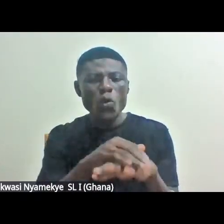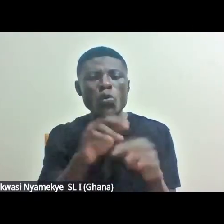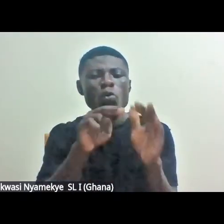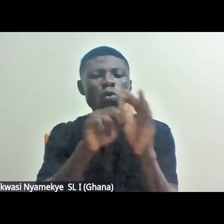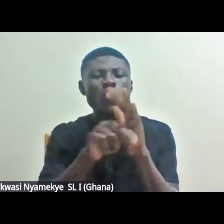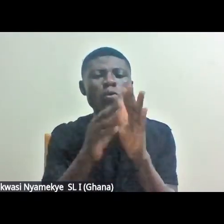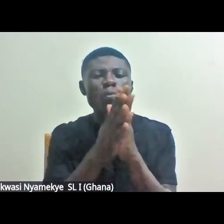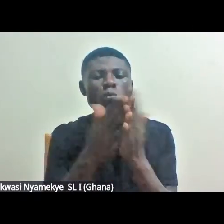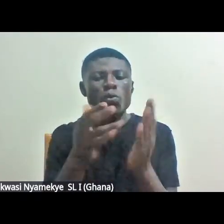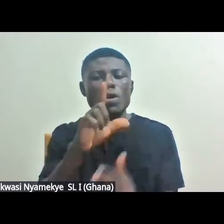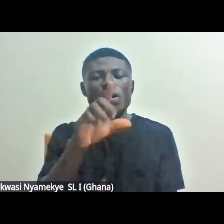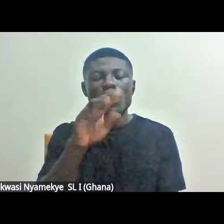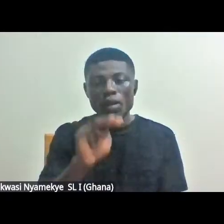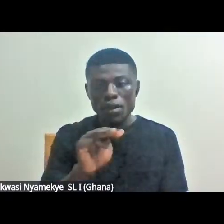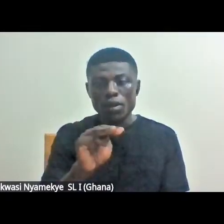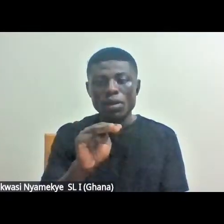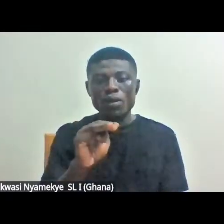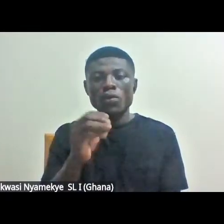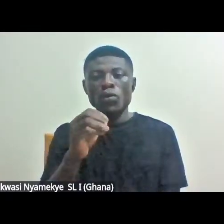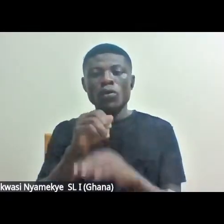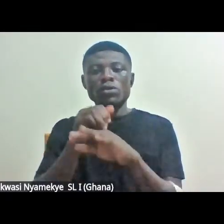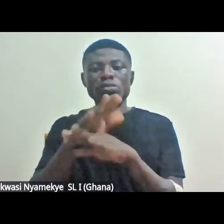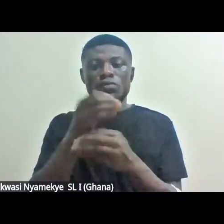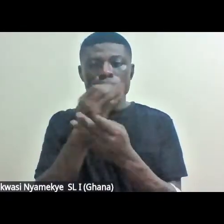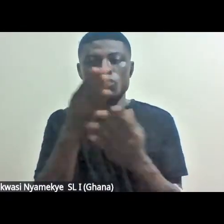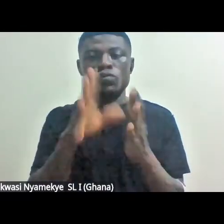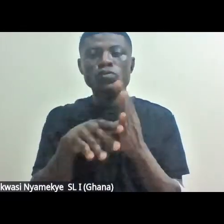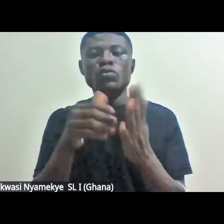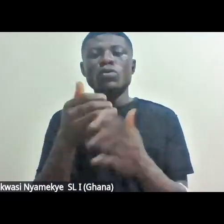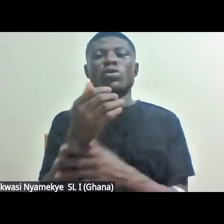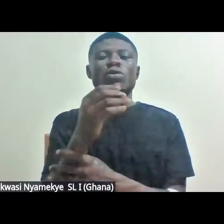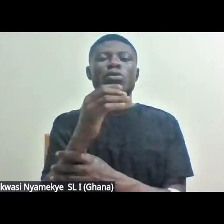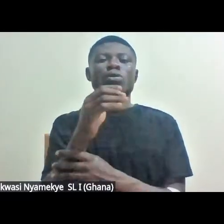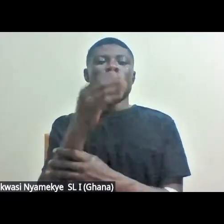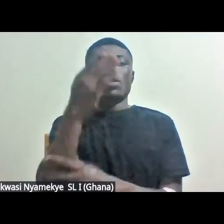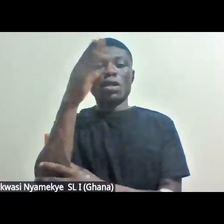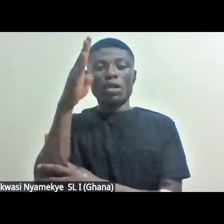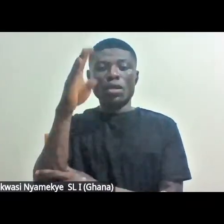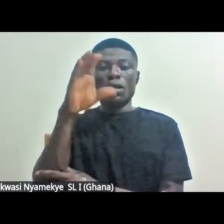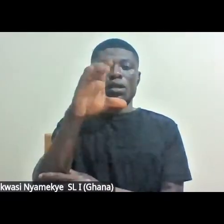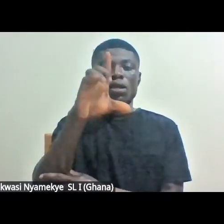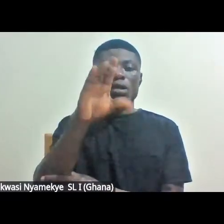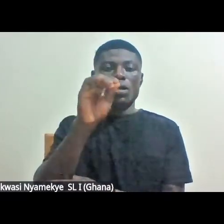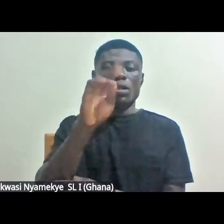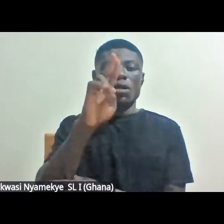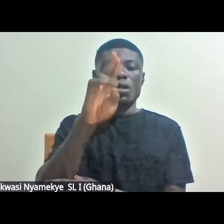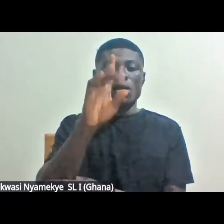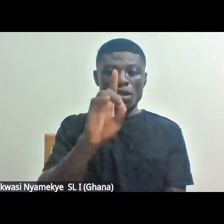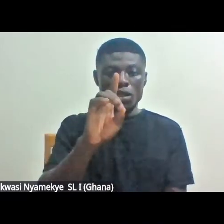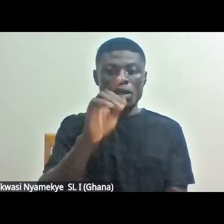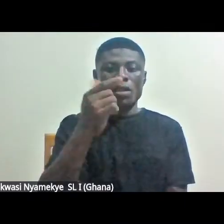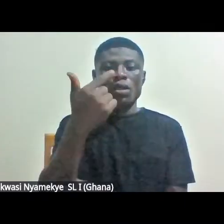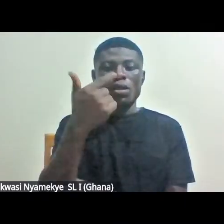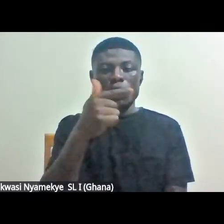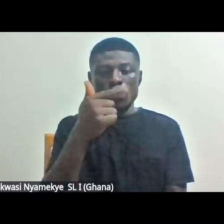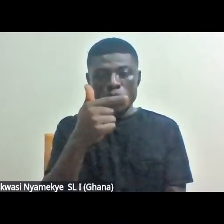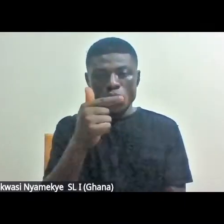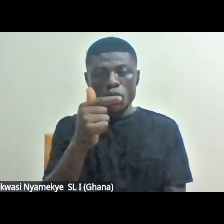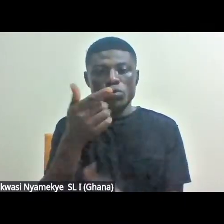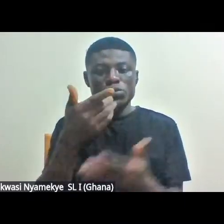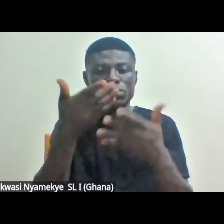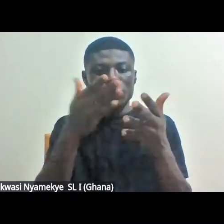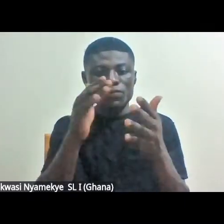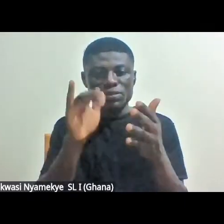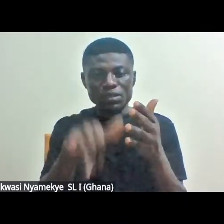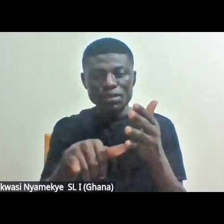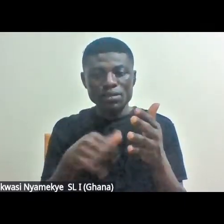Well, you're sending information to the cloud. You're sending Yes. it to a Google service. Now, we